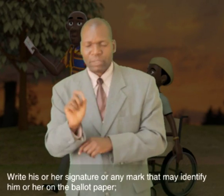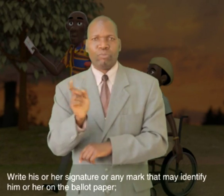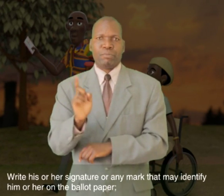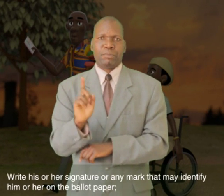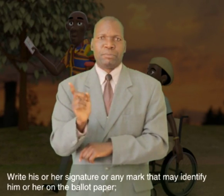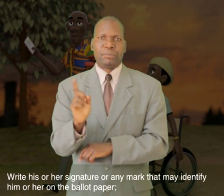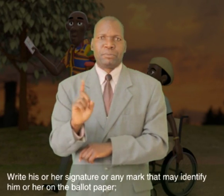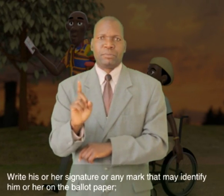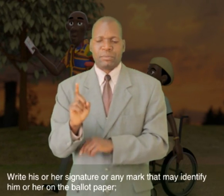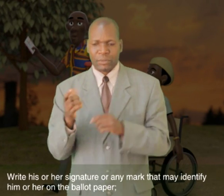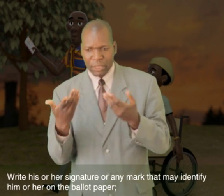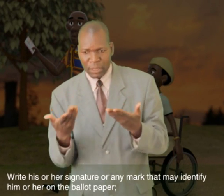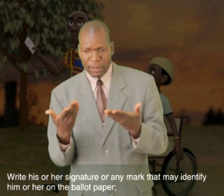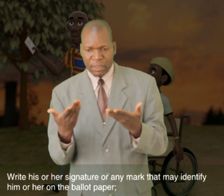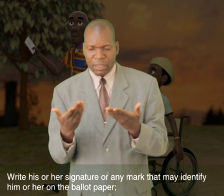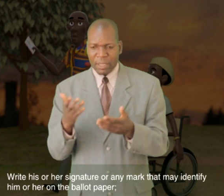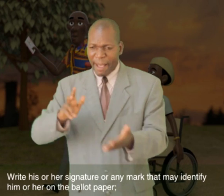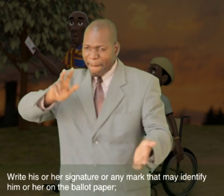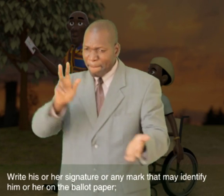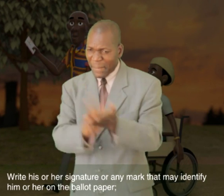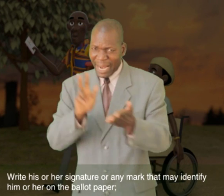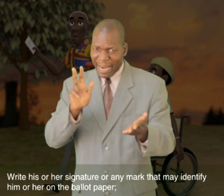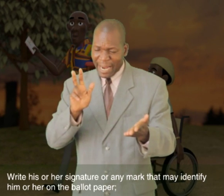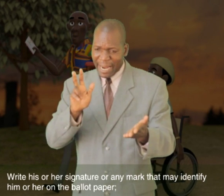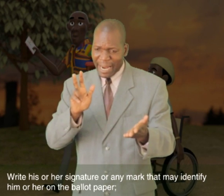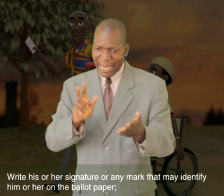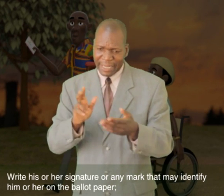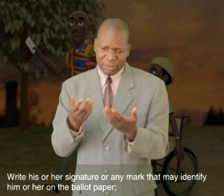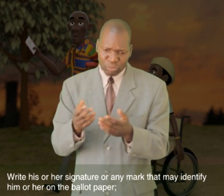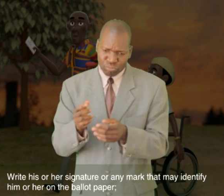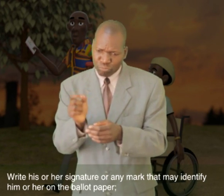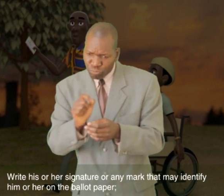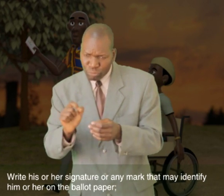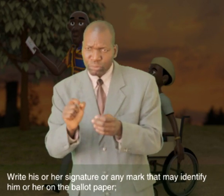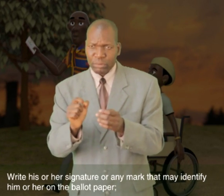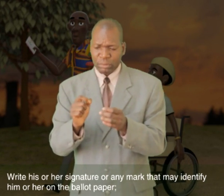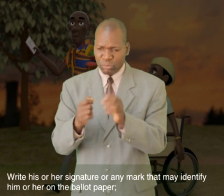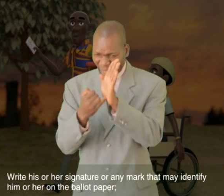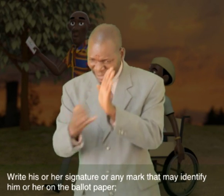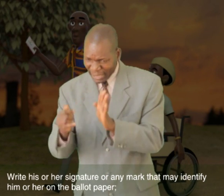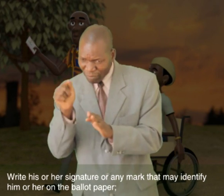write his or her signature or any mark that may identify him or her on the ballot paper.